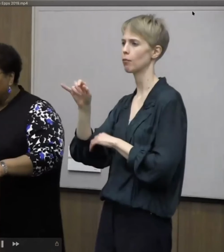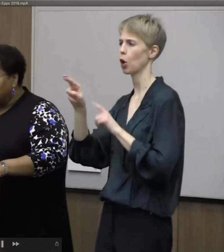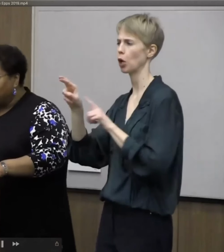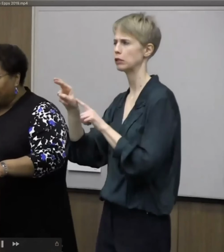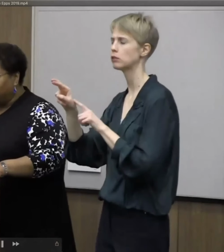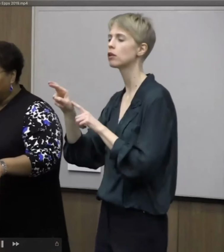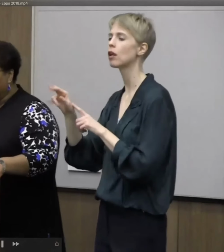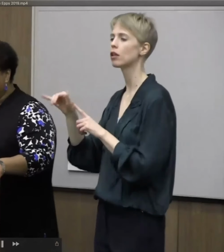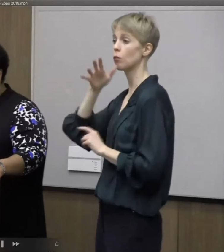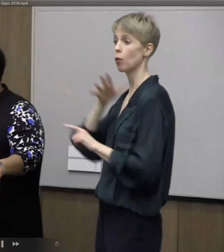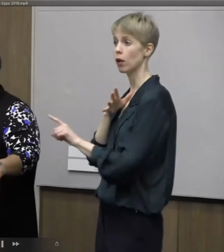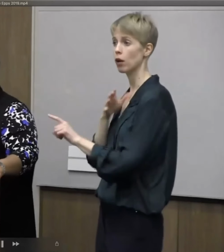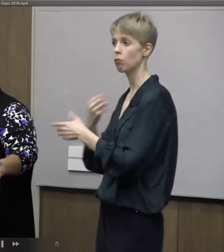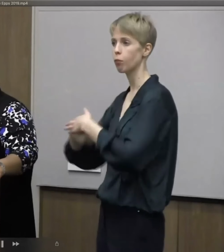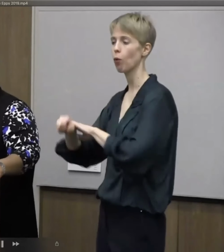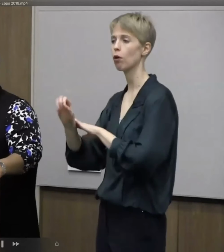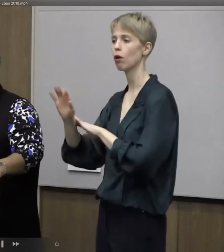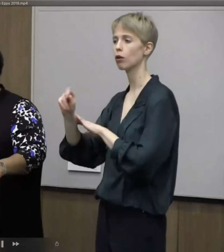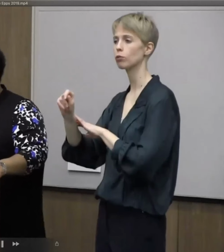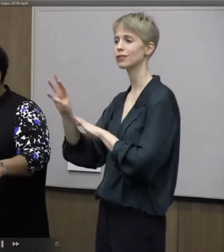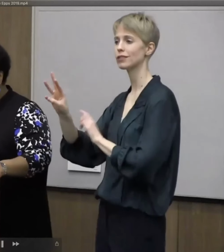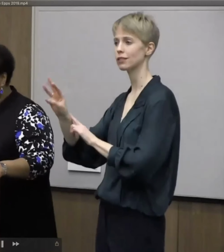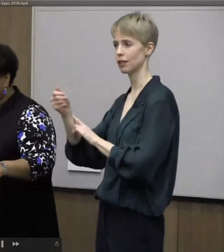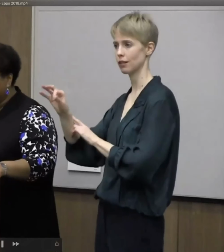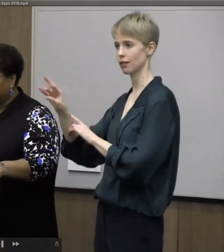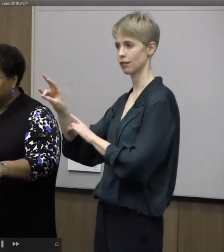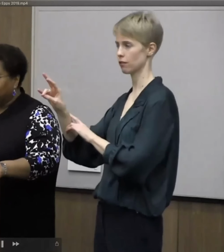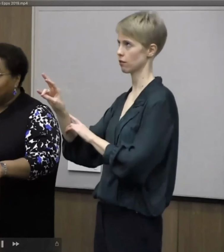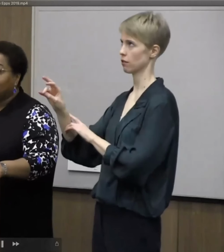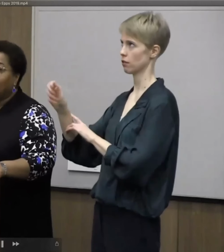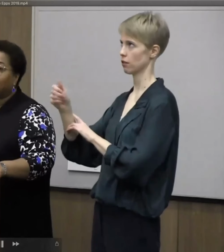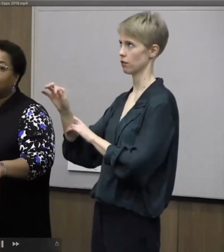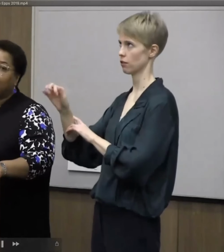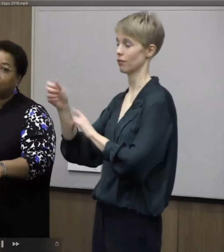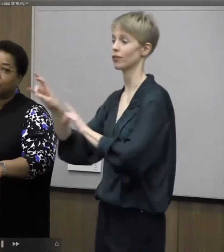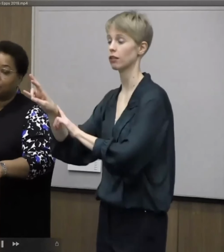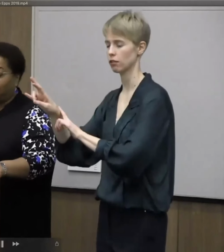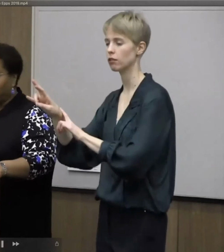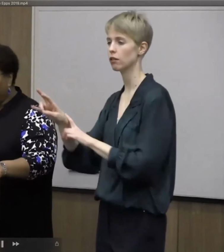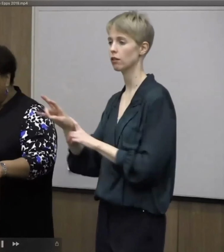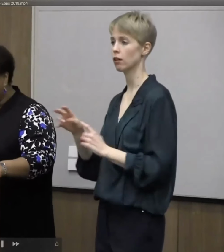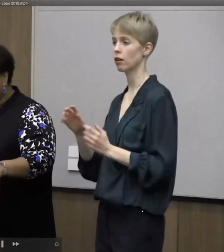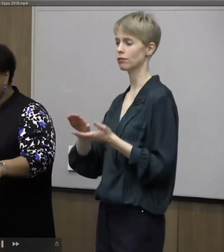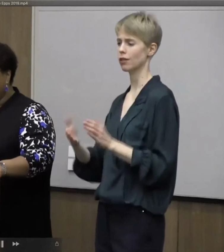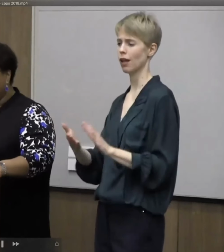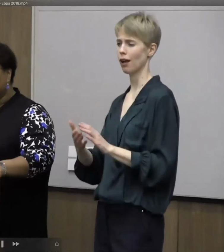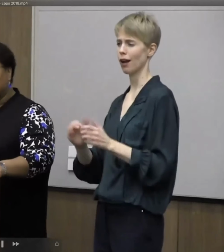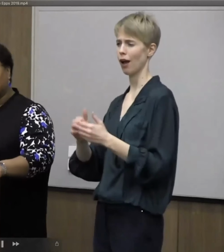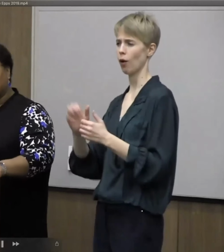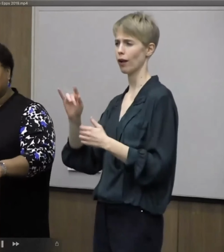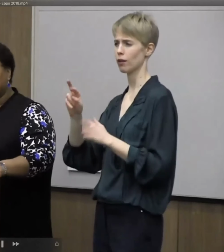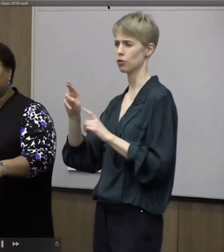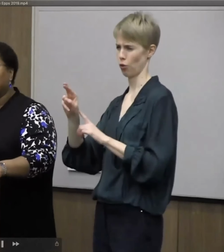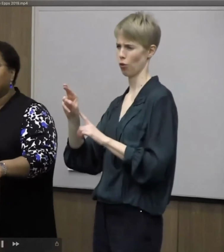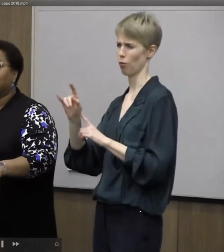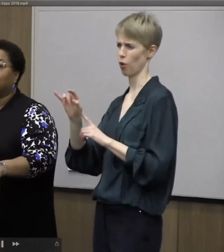Mrs. Fannie Lou Hamer was born on October the 6th, 1917, and died of cancer March the